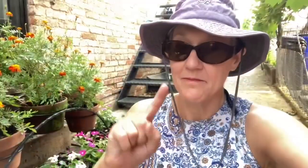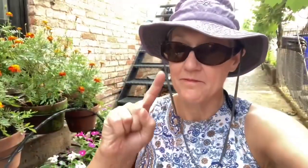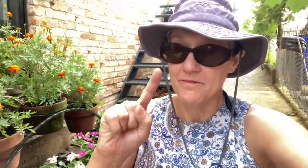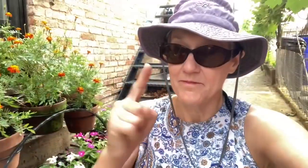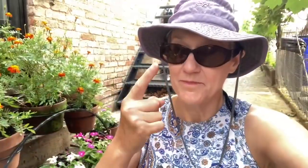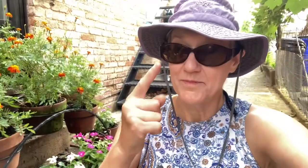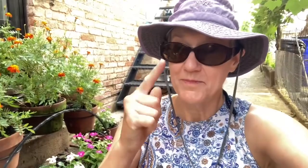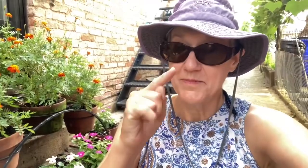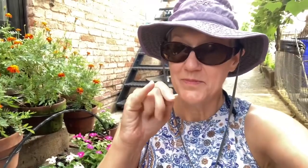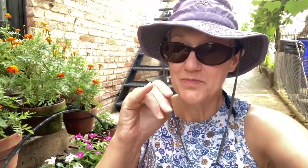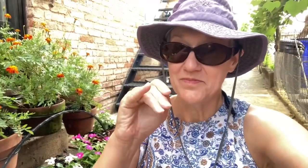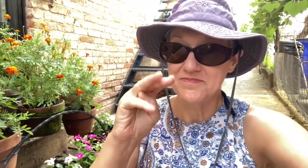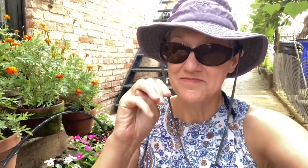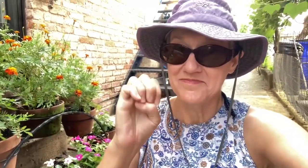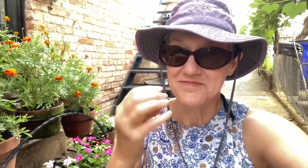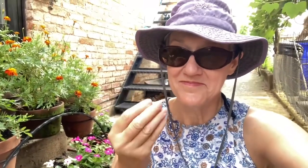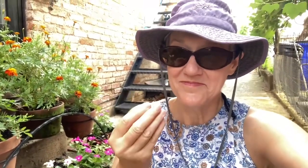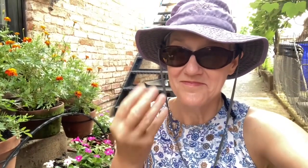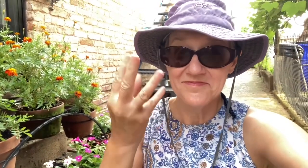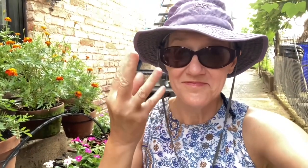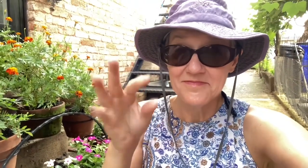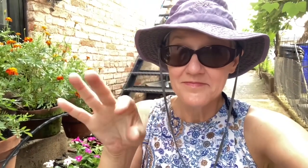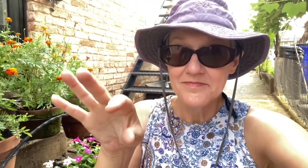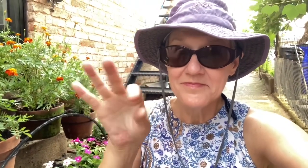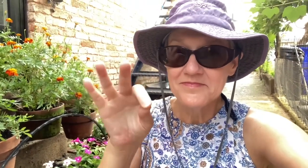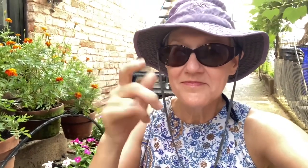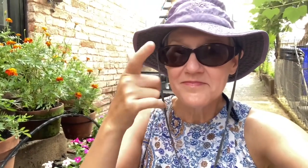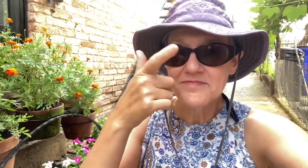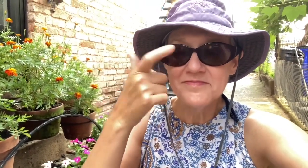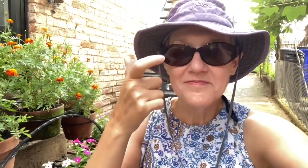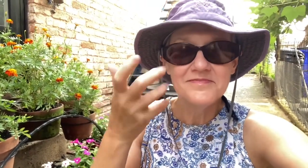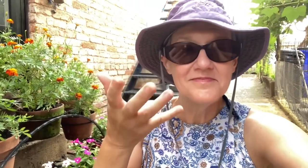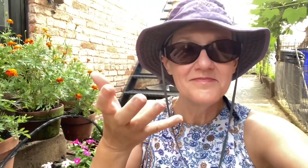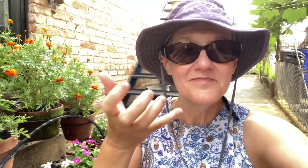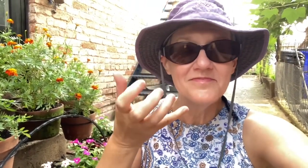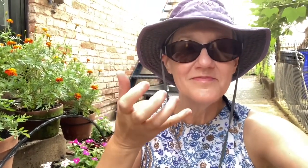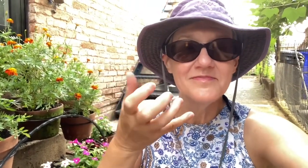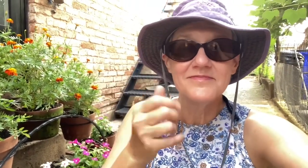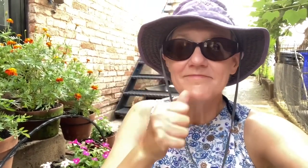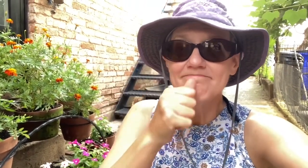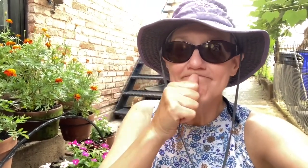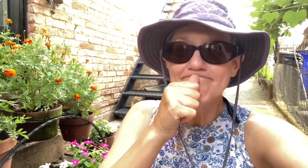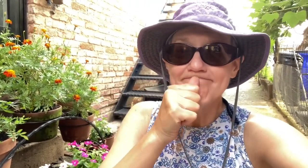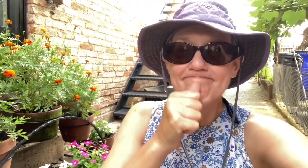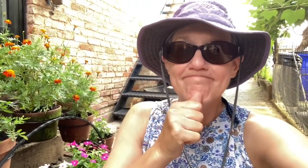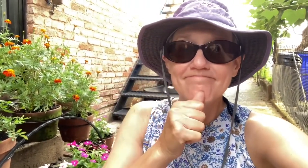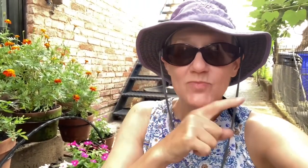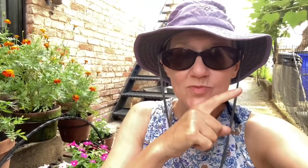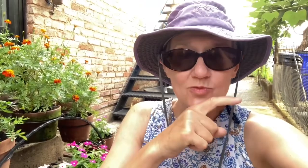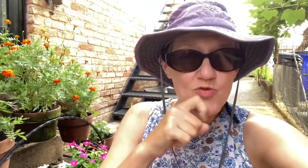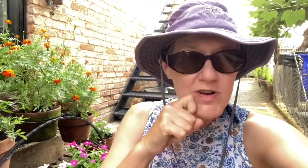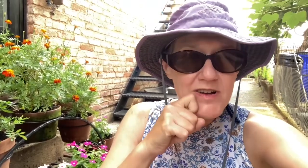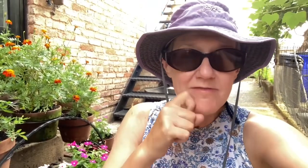This is my first time growing Madagascar periwinkle, and I picked it because I wanted a drought